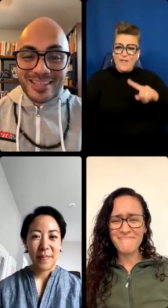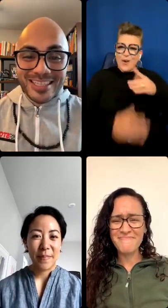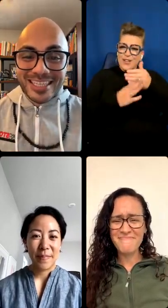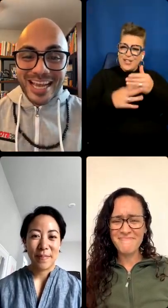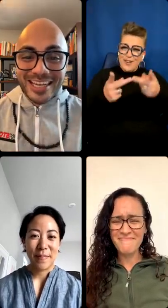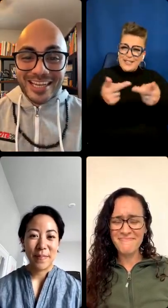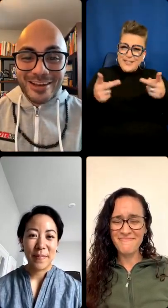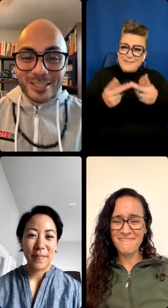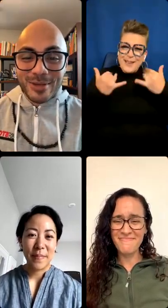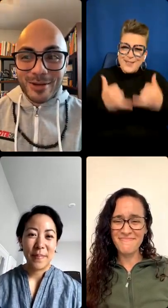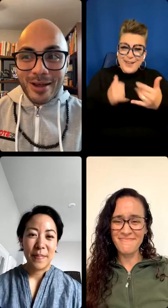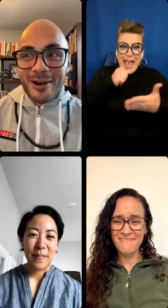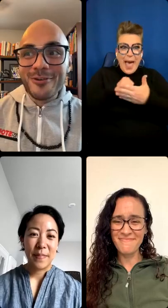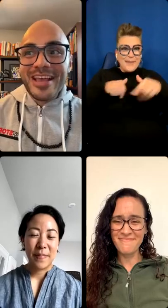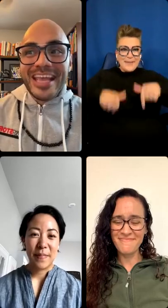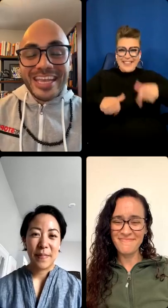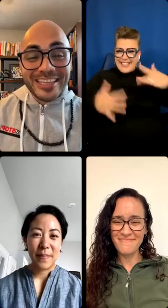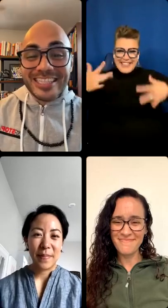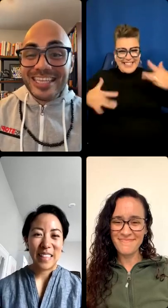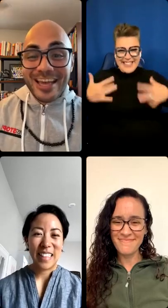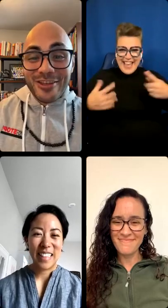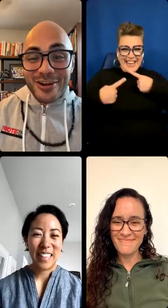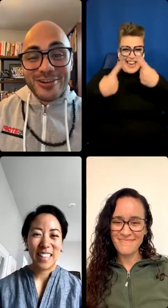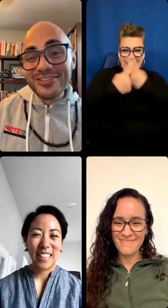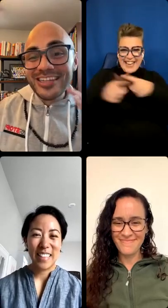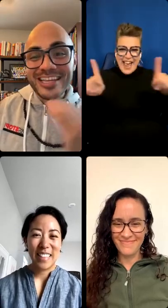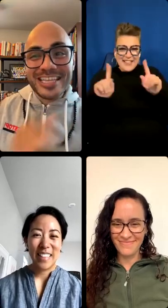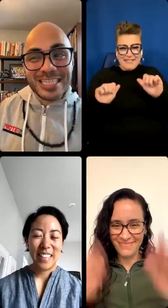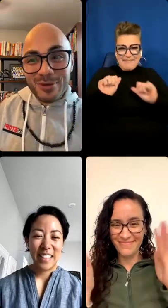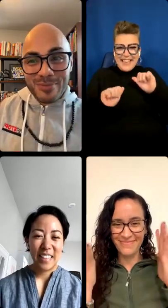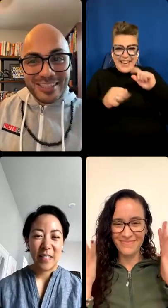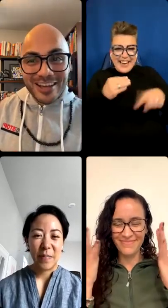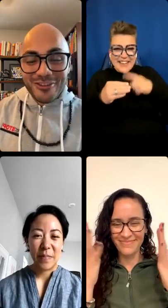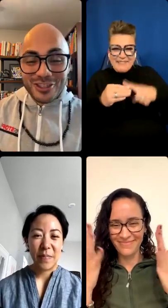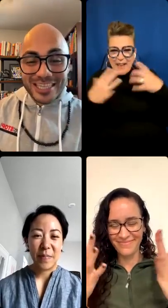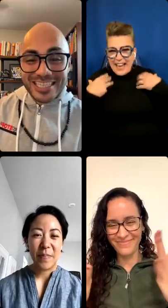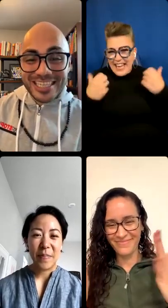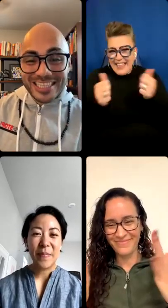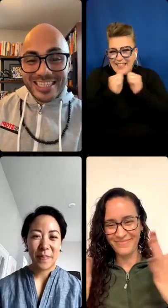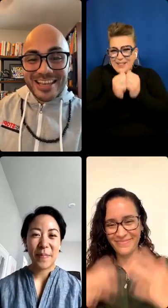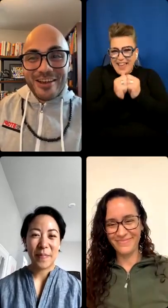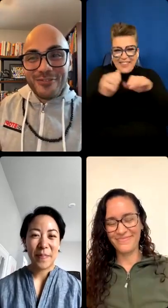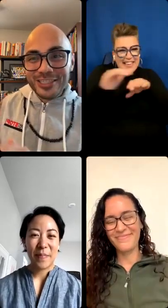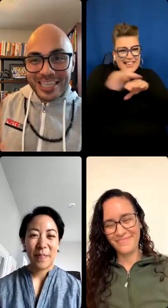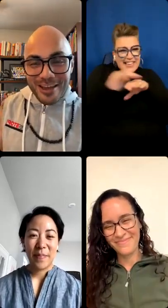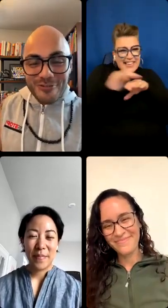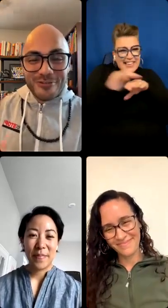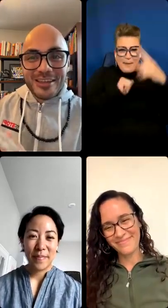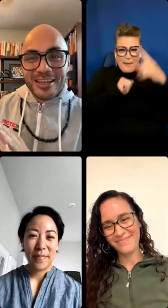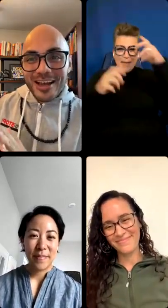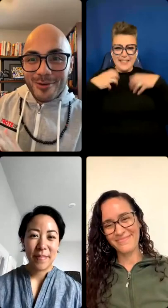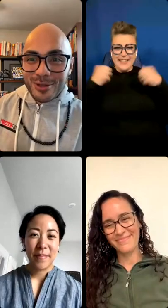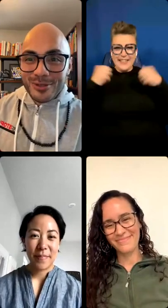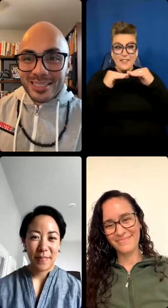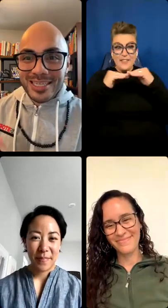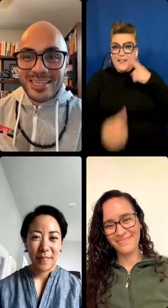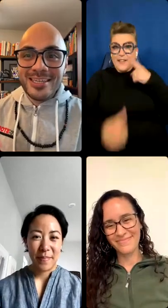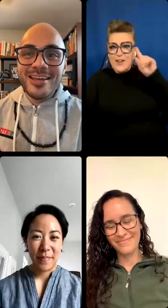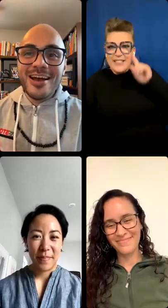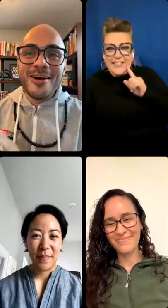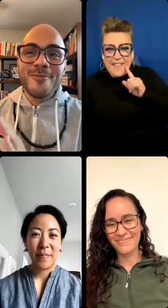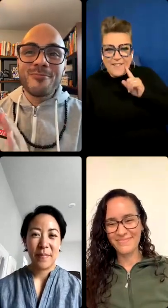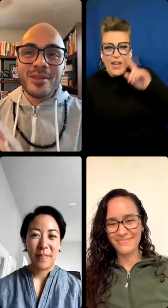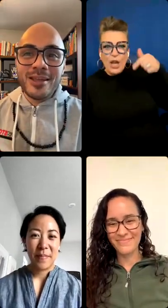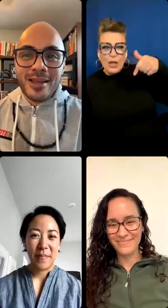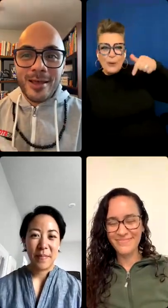helping make this exciting announcement about healing together, accessible mental health justice for deaf,